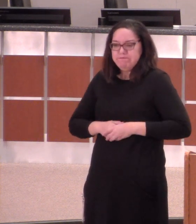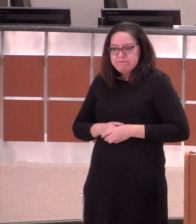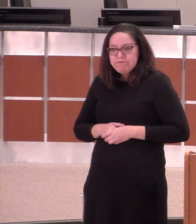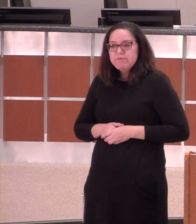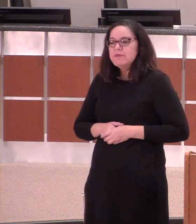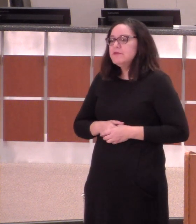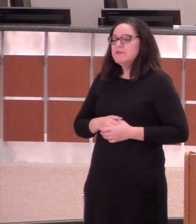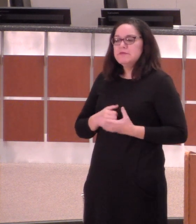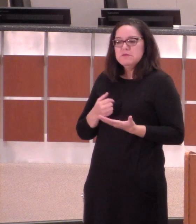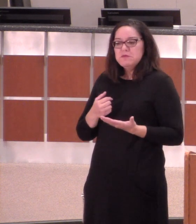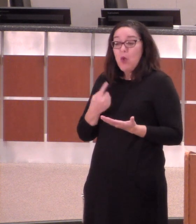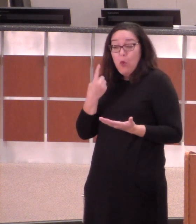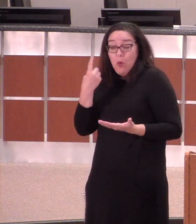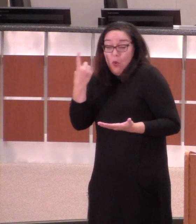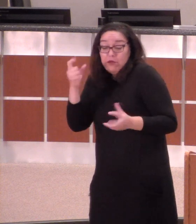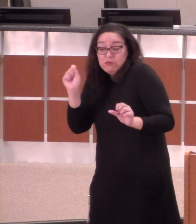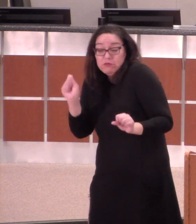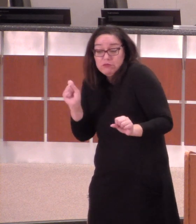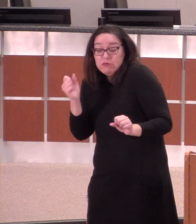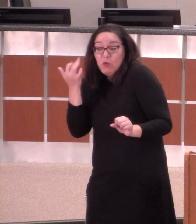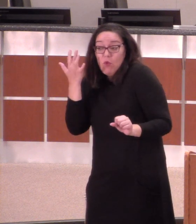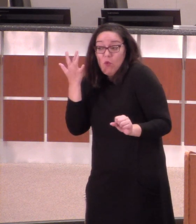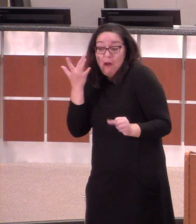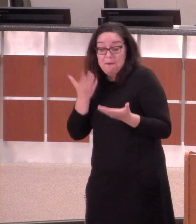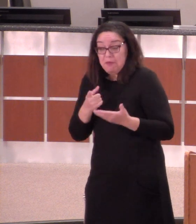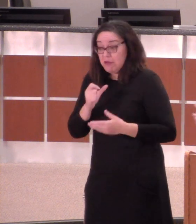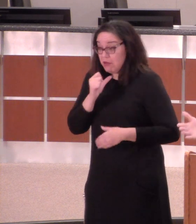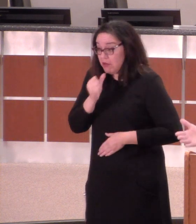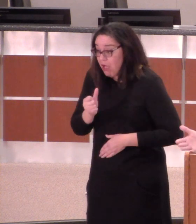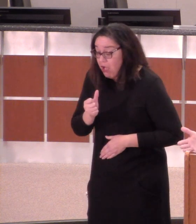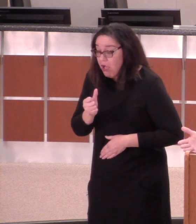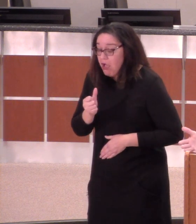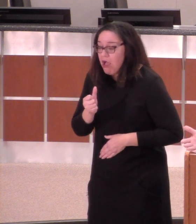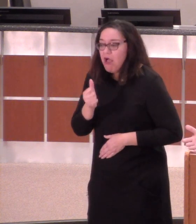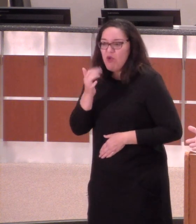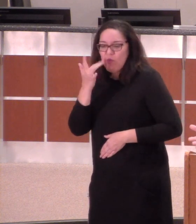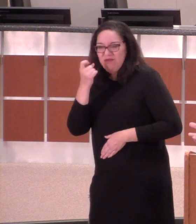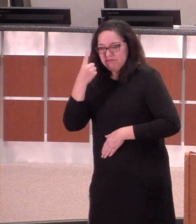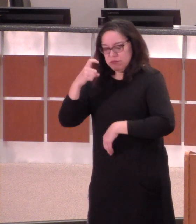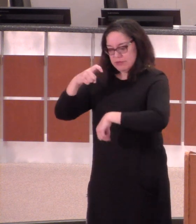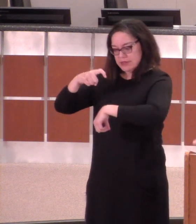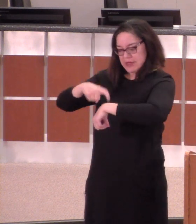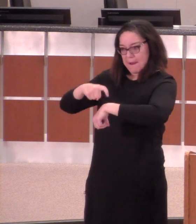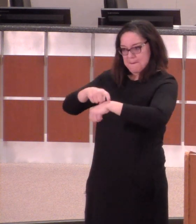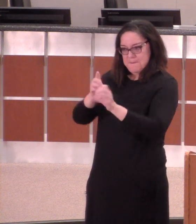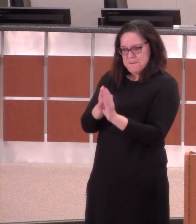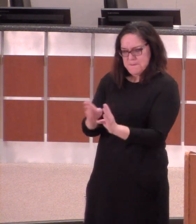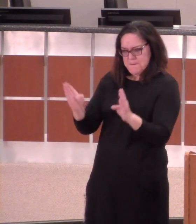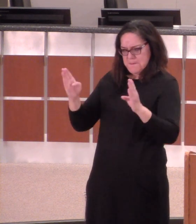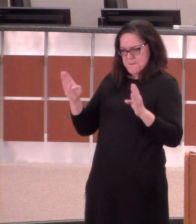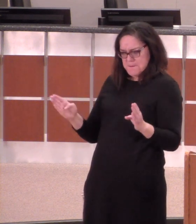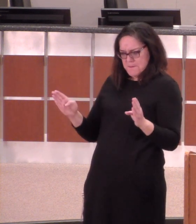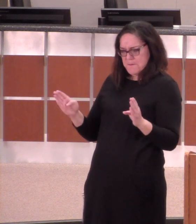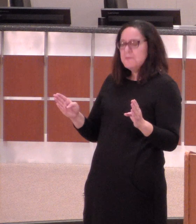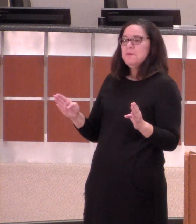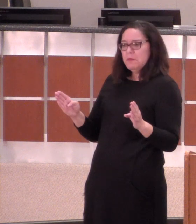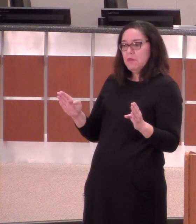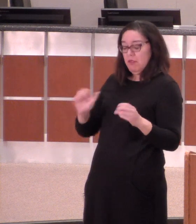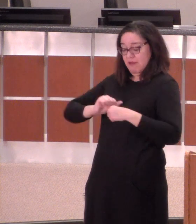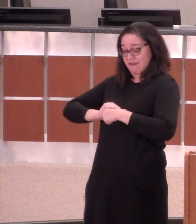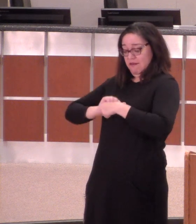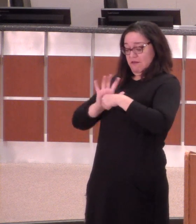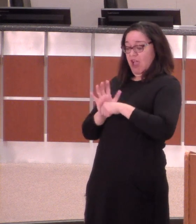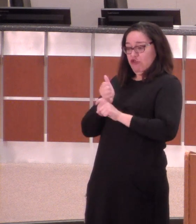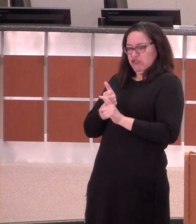Why that might not be the case is the gap of time that it's possible, the incubation period for this